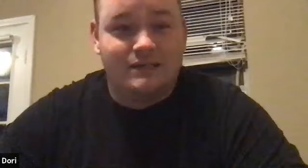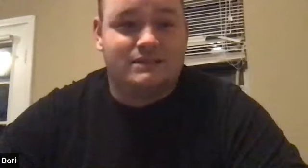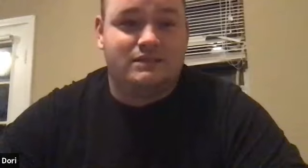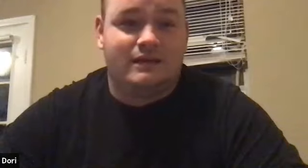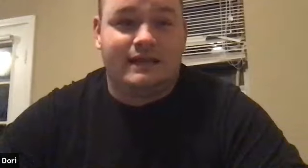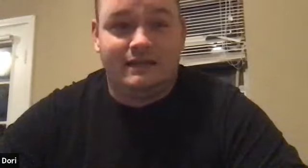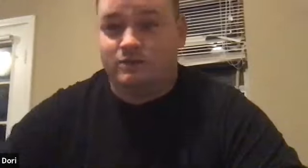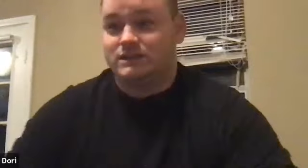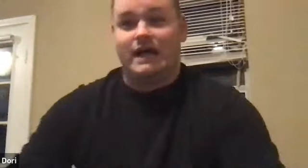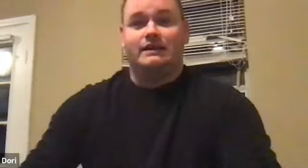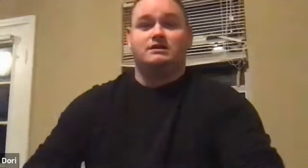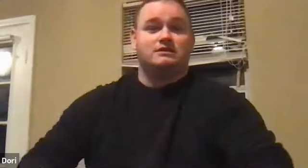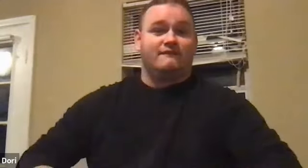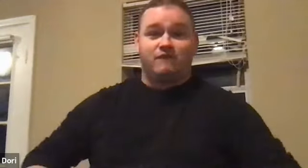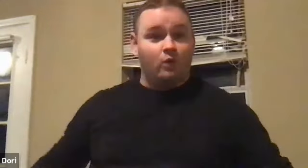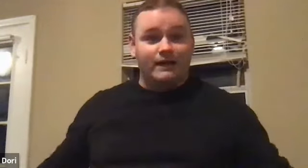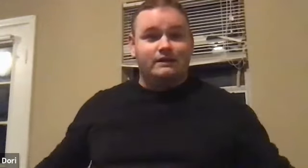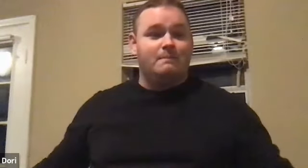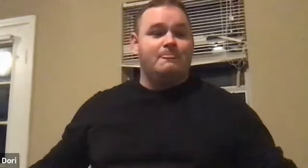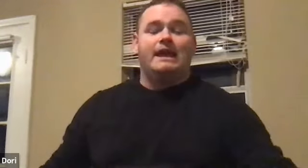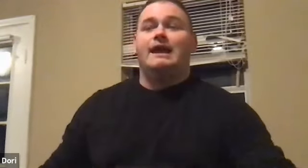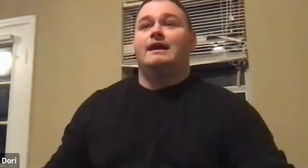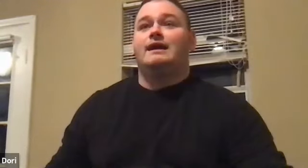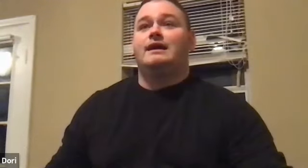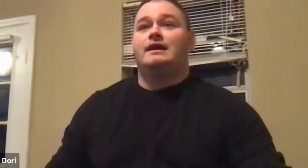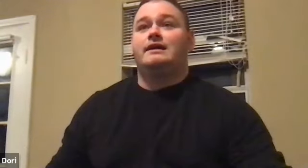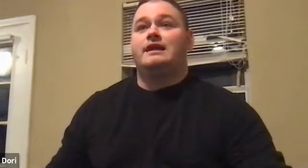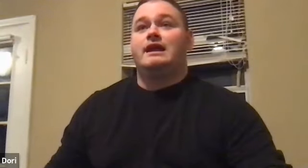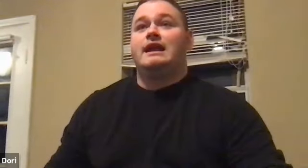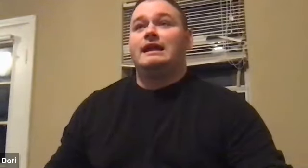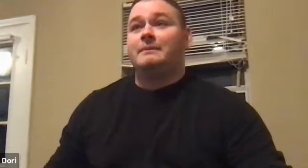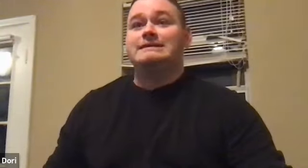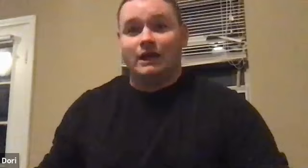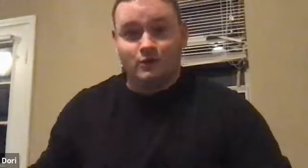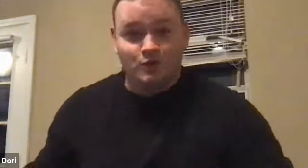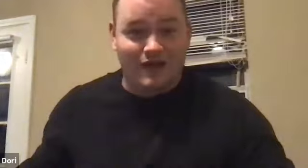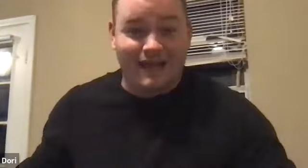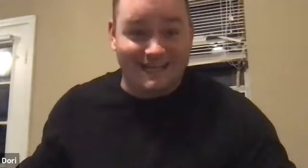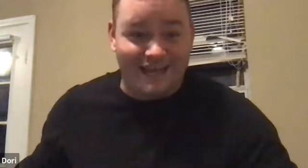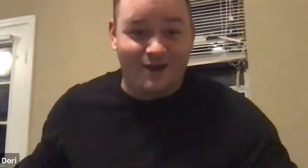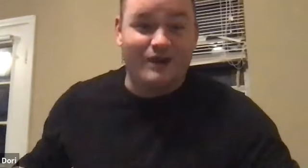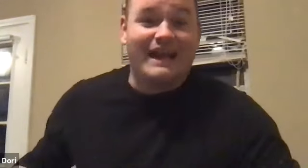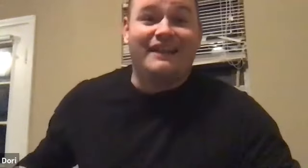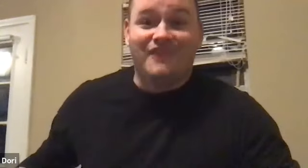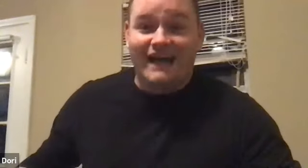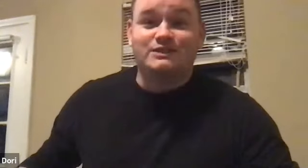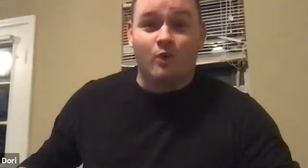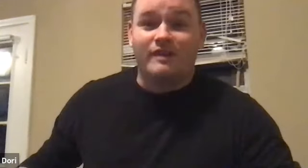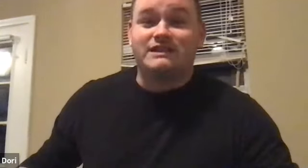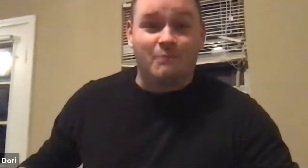months, he was like fluent. And let me tell you right now, that is one of the